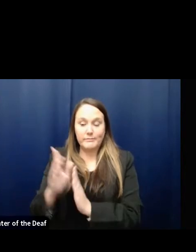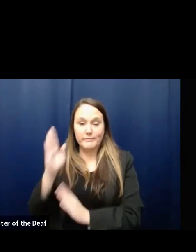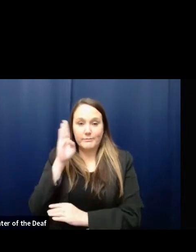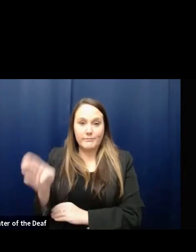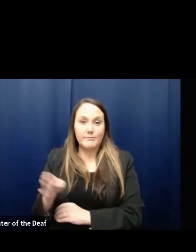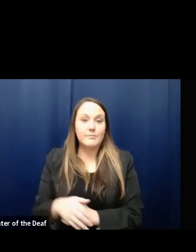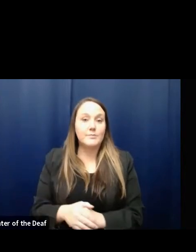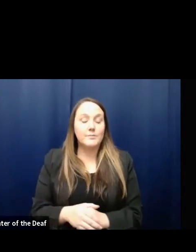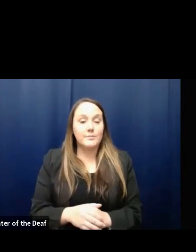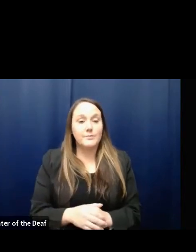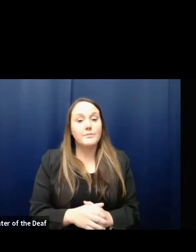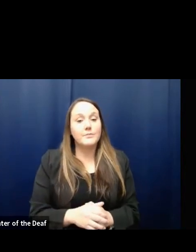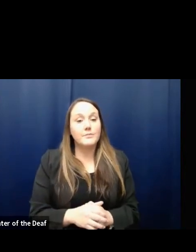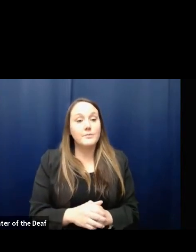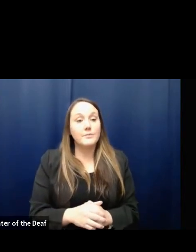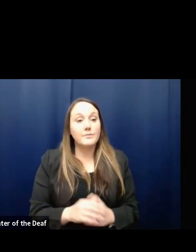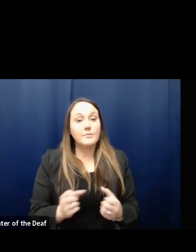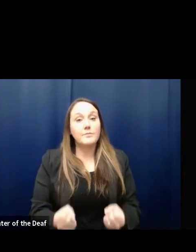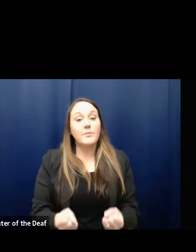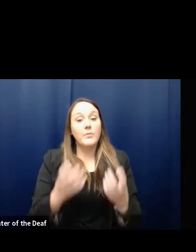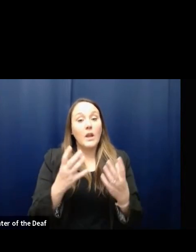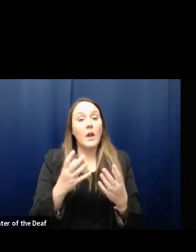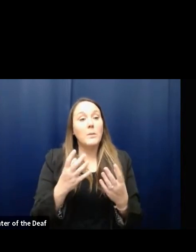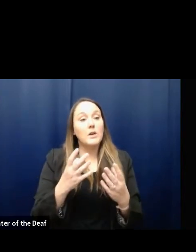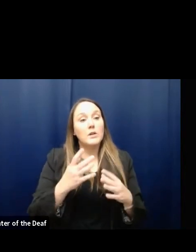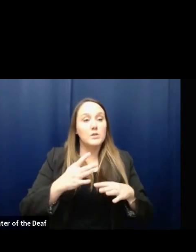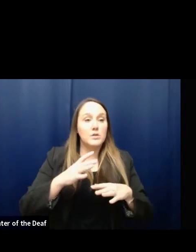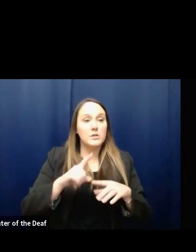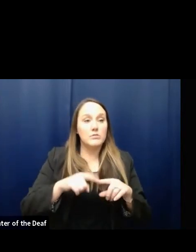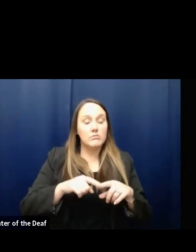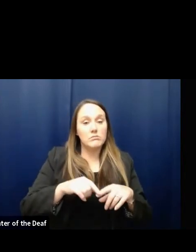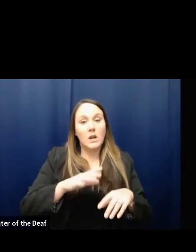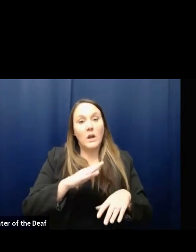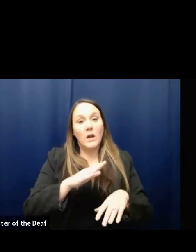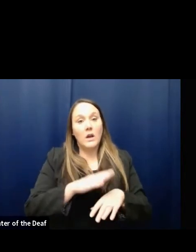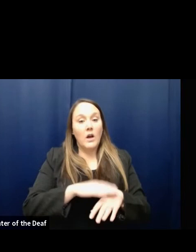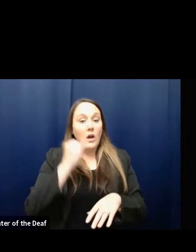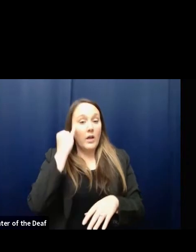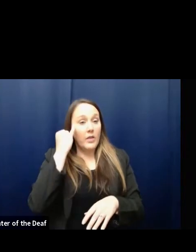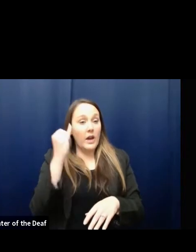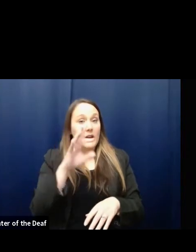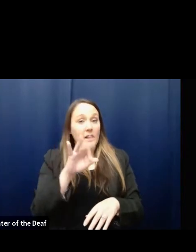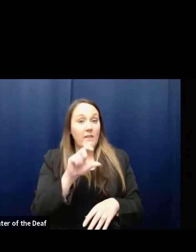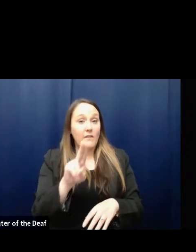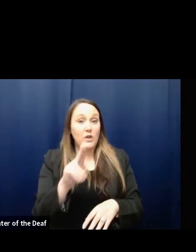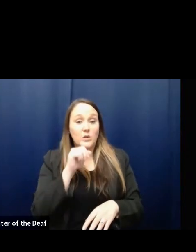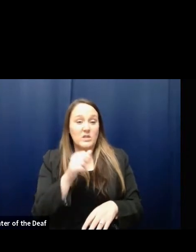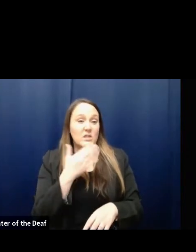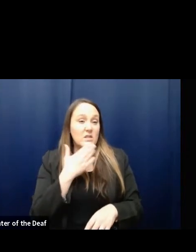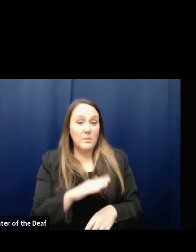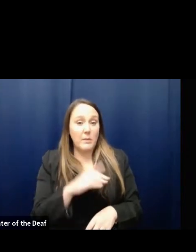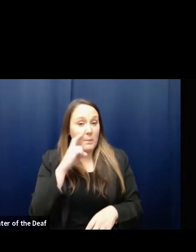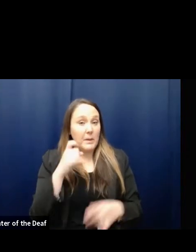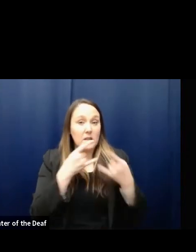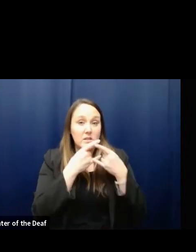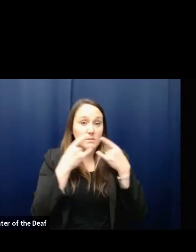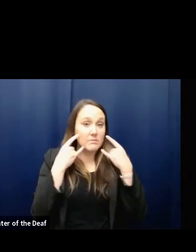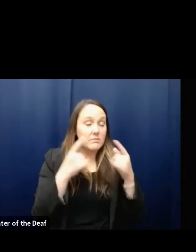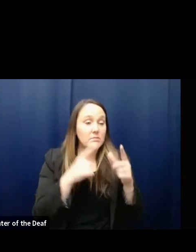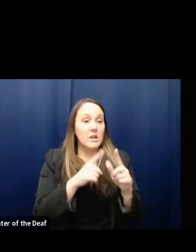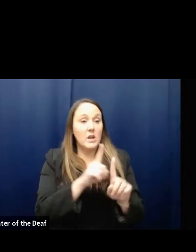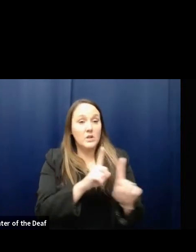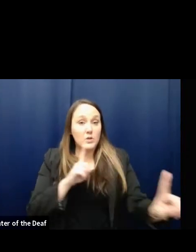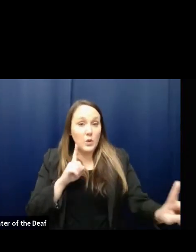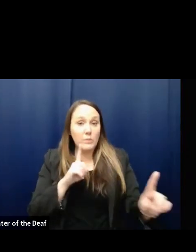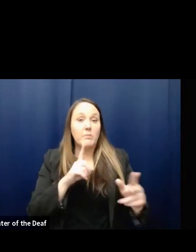And another question from Malik, how much credence do you all give to the idea that the flu season won't be as bad because of mask wearing, social distancing, and